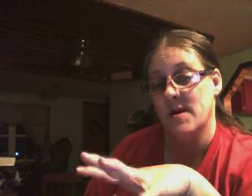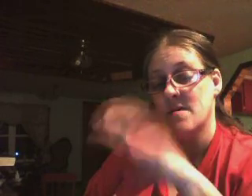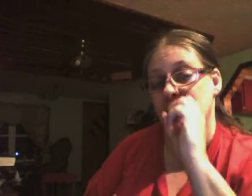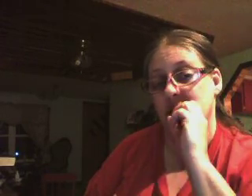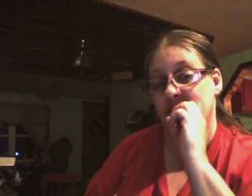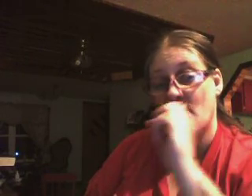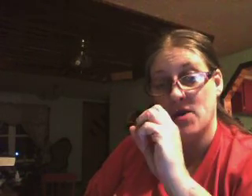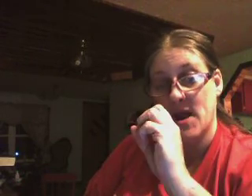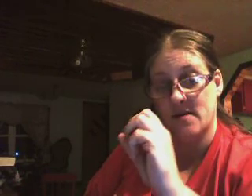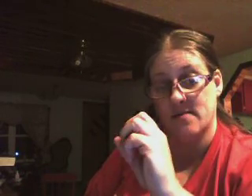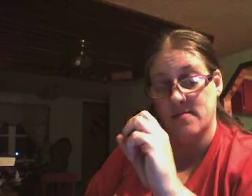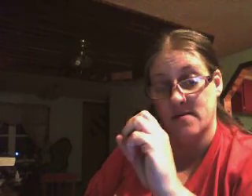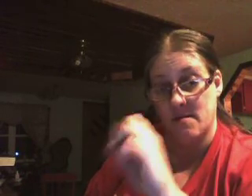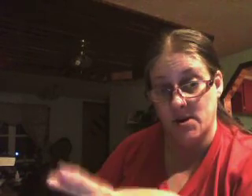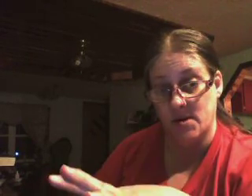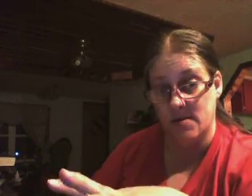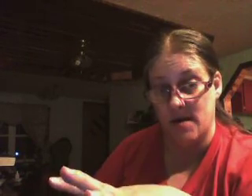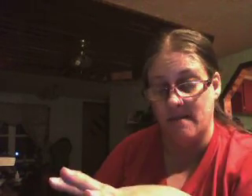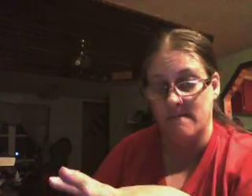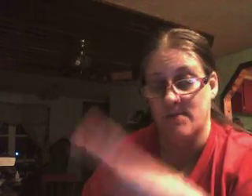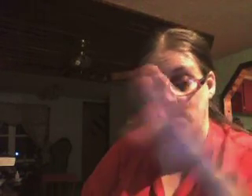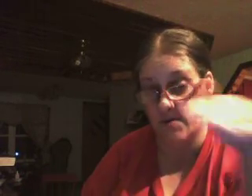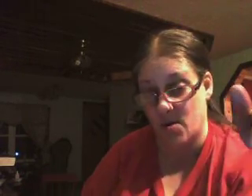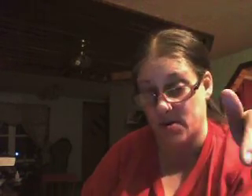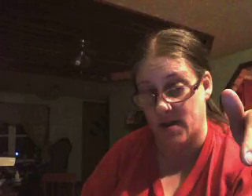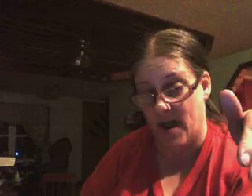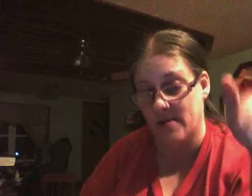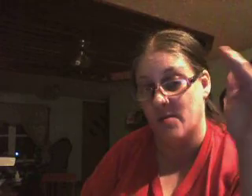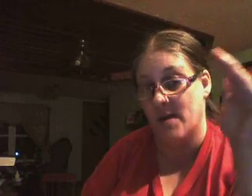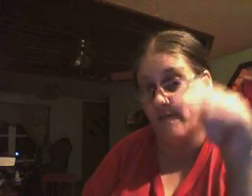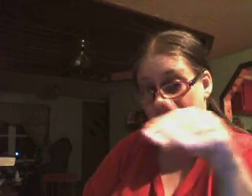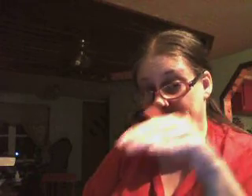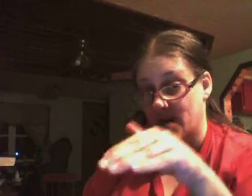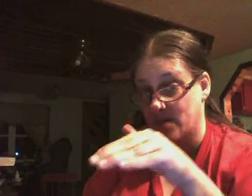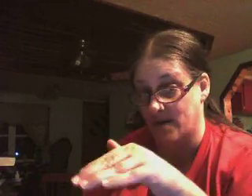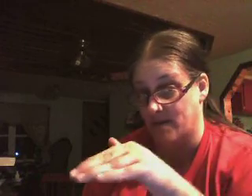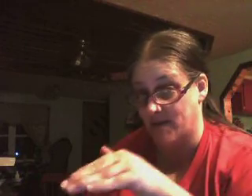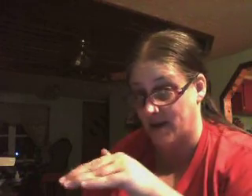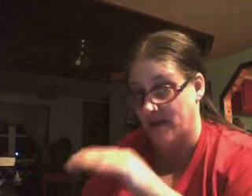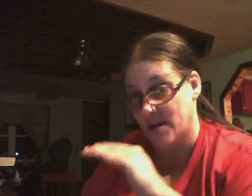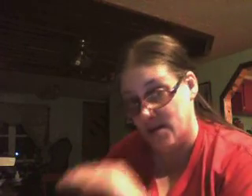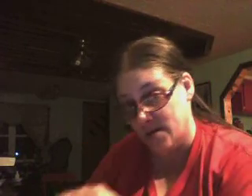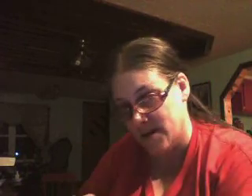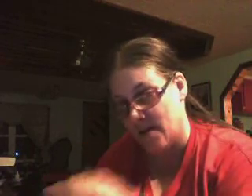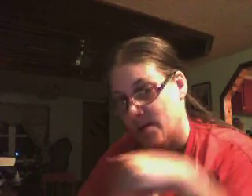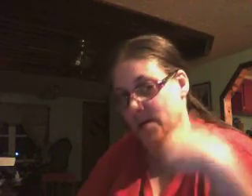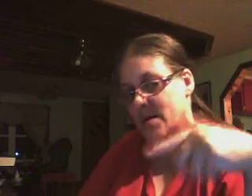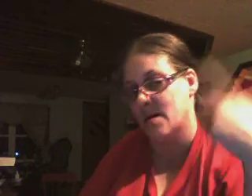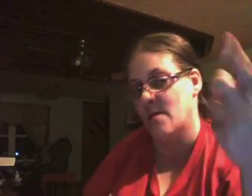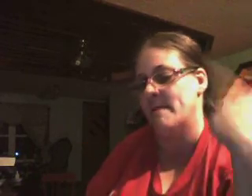one here is for next. This coming Tuesday. This is Thursday night, so we have Friday, Saturday, Sunday, Monday, and Tuesday when this is going to go